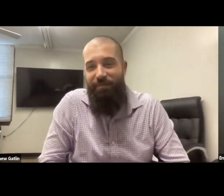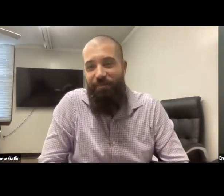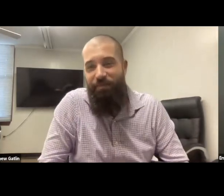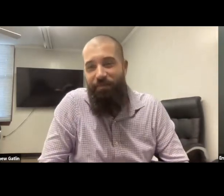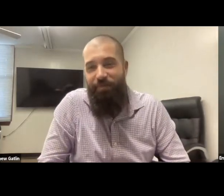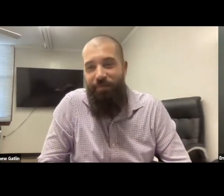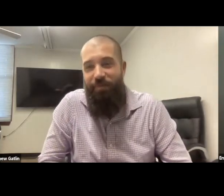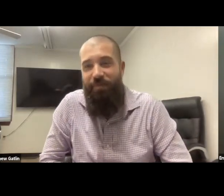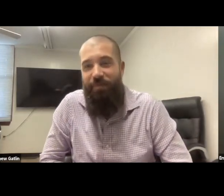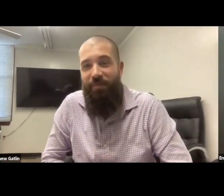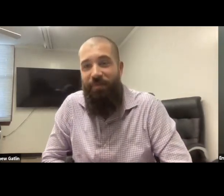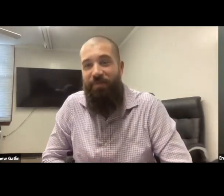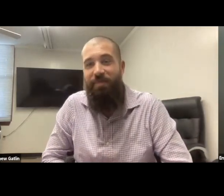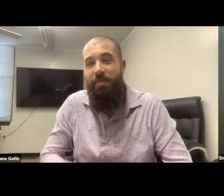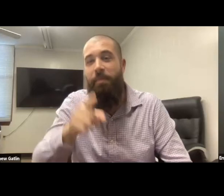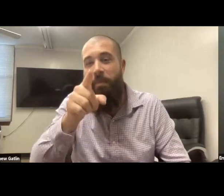cool.